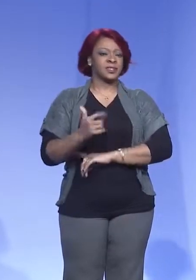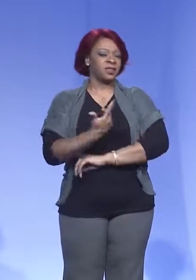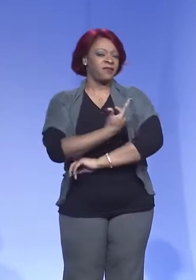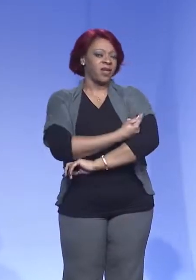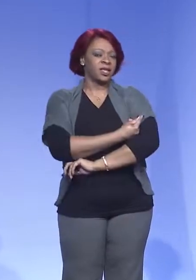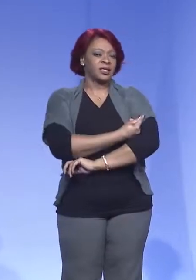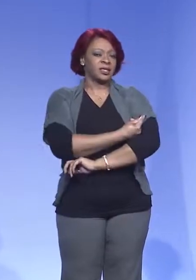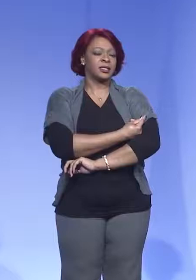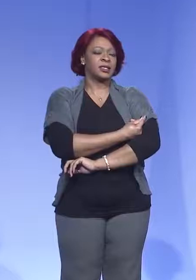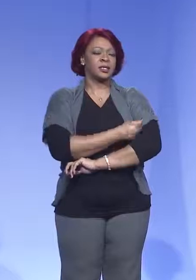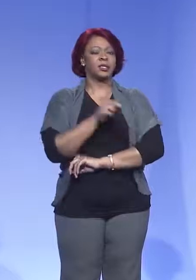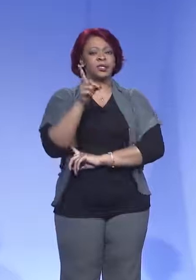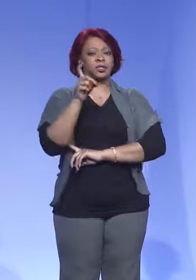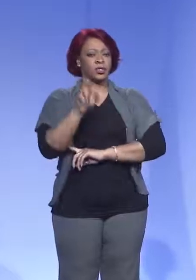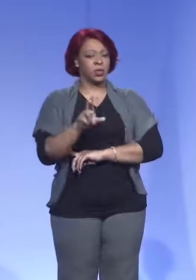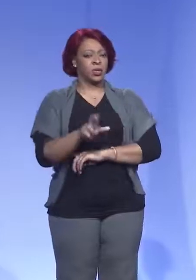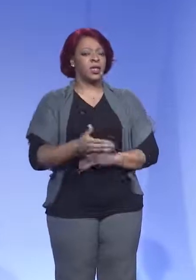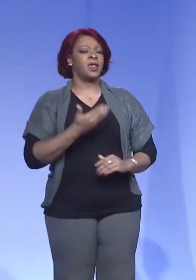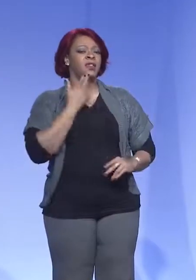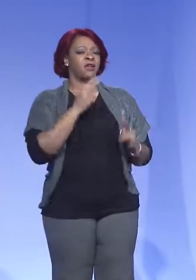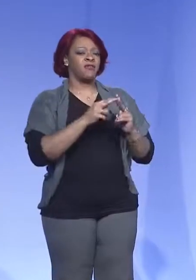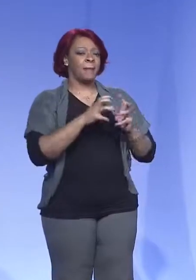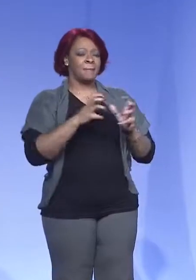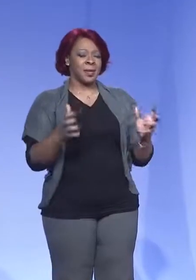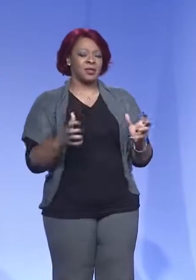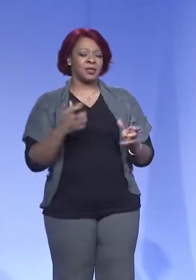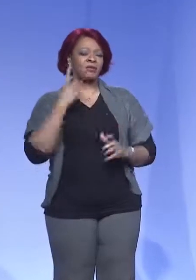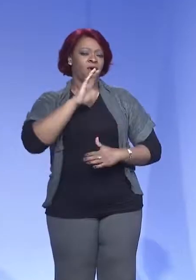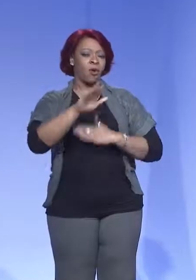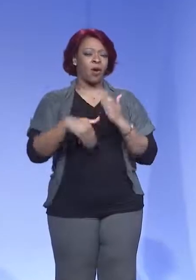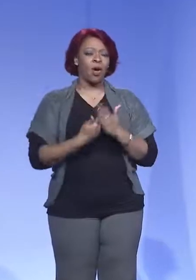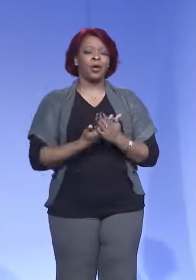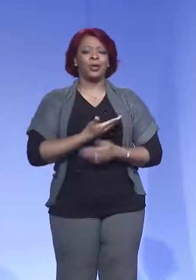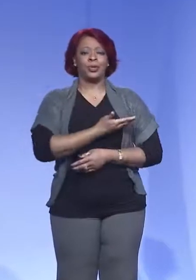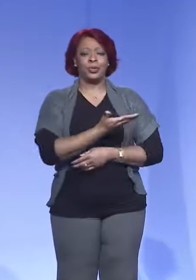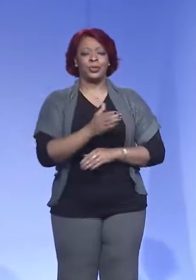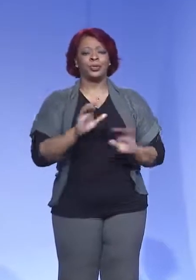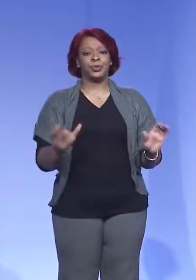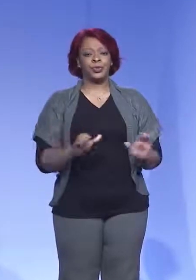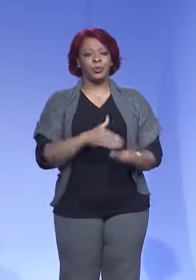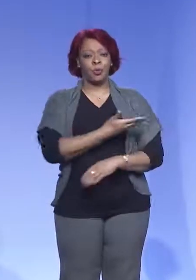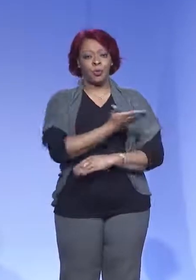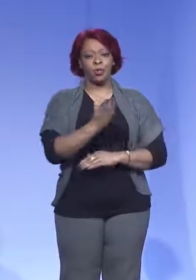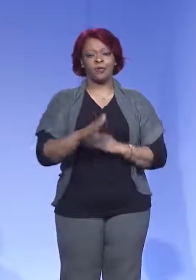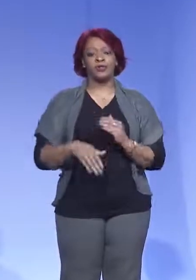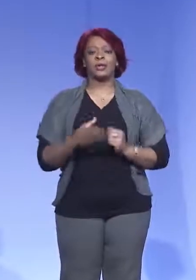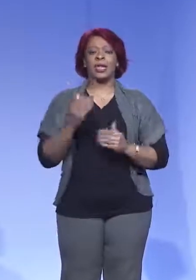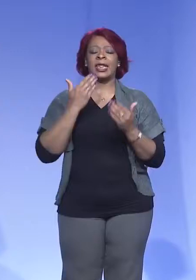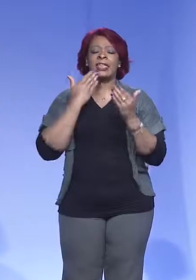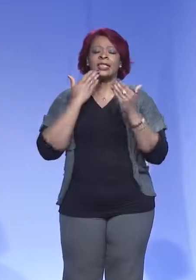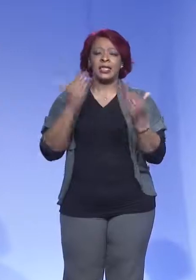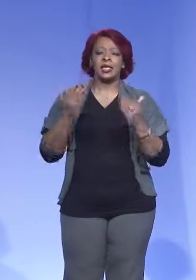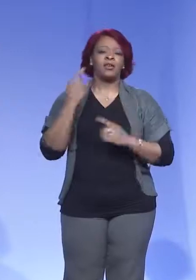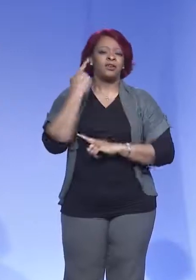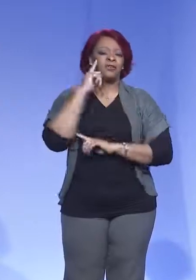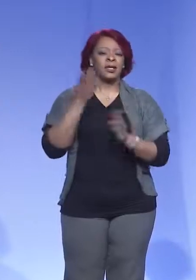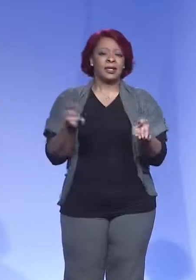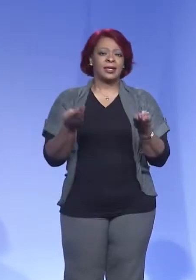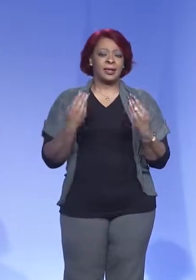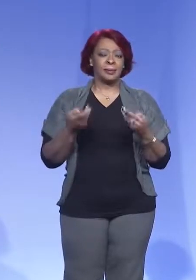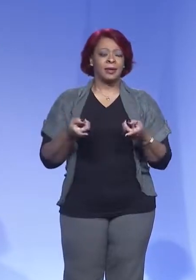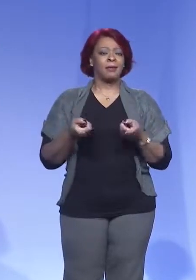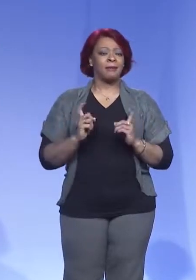vaccination. So, Doctor, thank you very much for all you are doing, both of you, and thank you for giving me